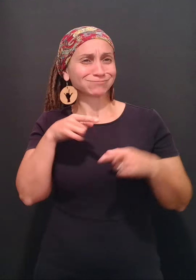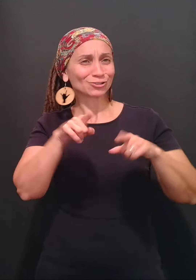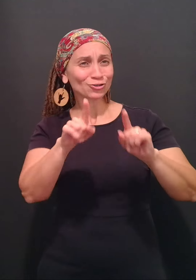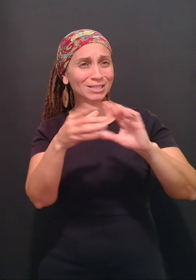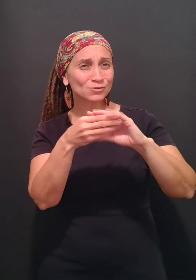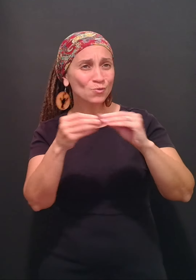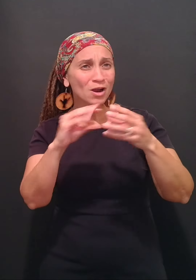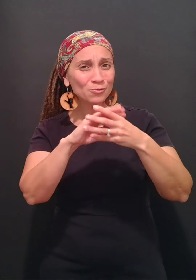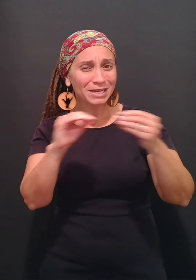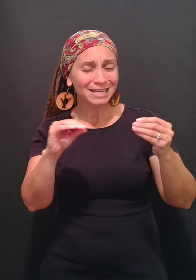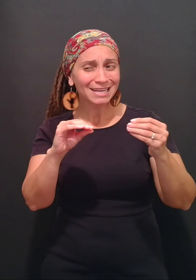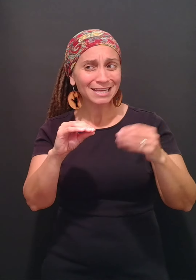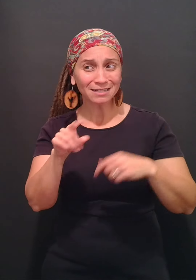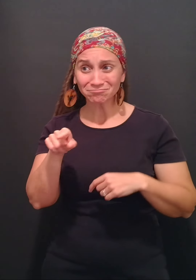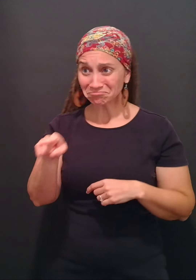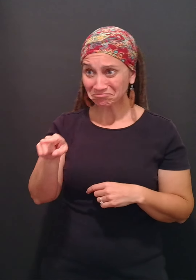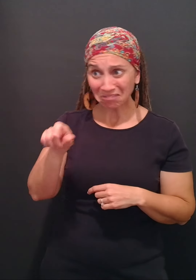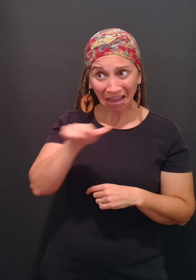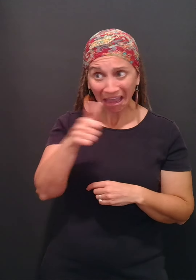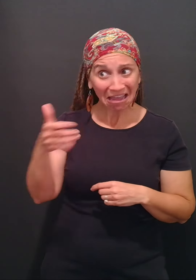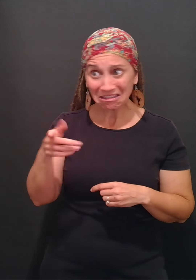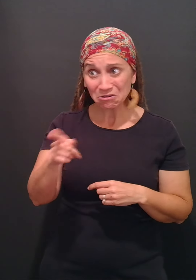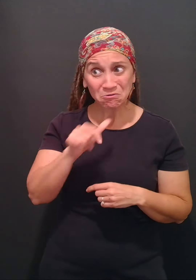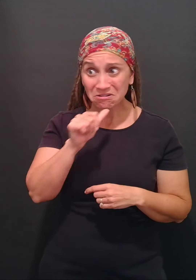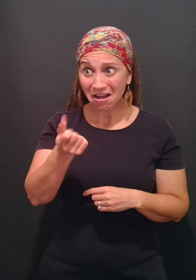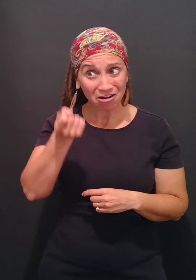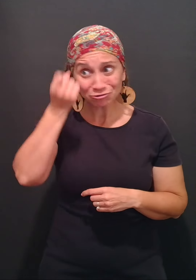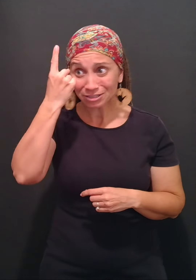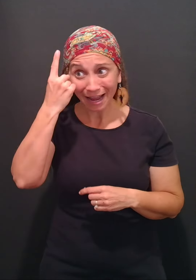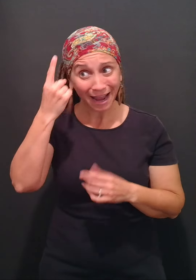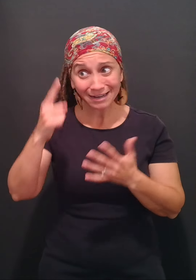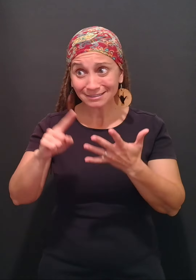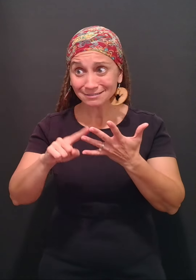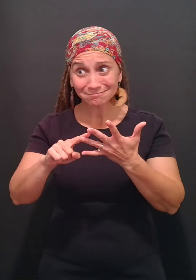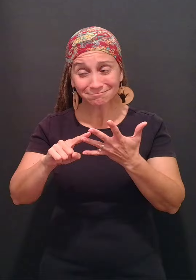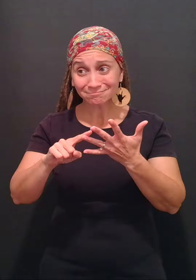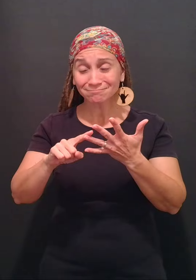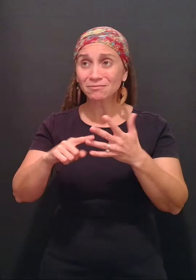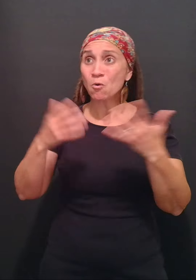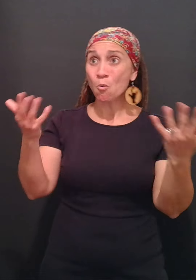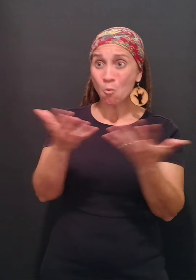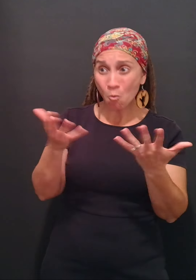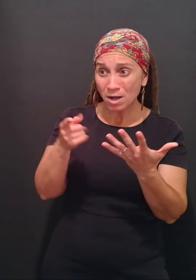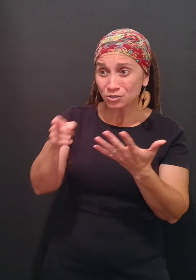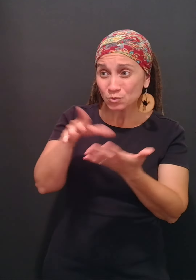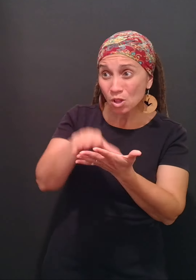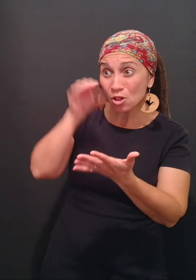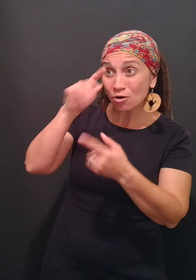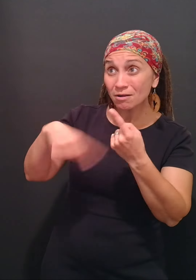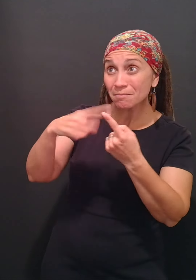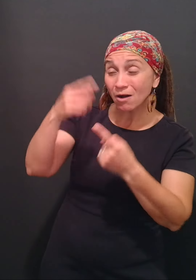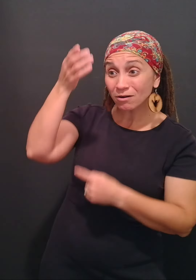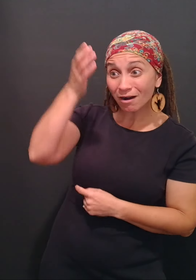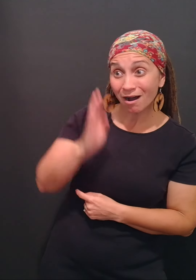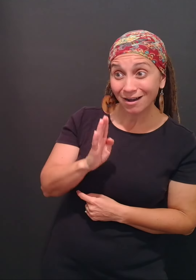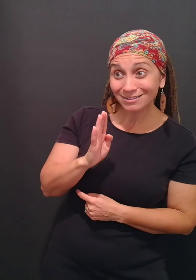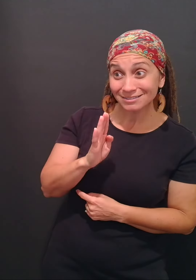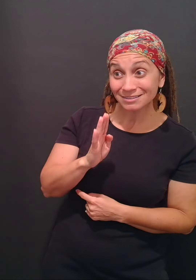story before? What stood out as you watched the story? Is there anything that you didn't understand? What did you learn